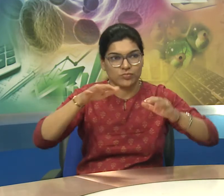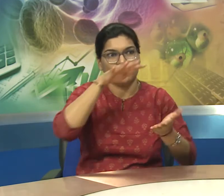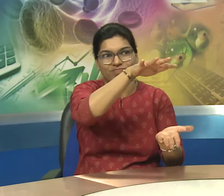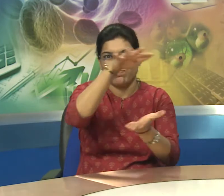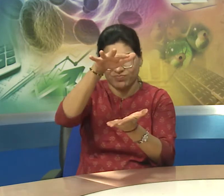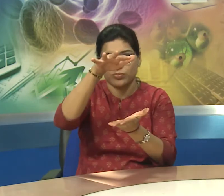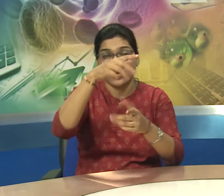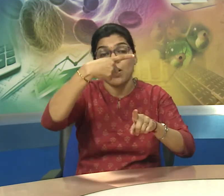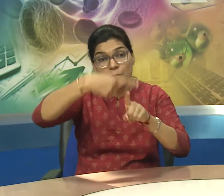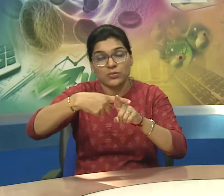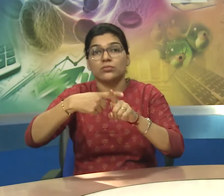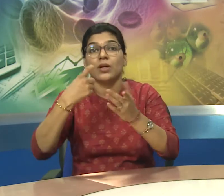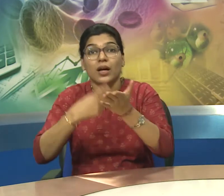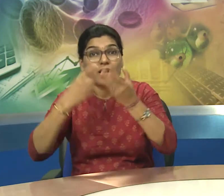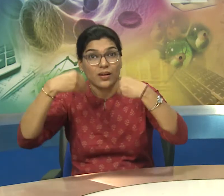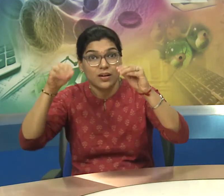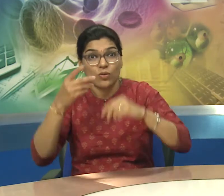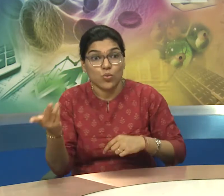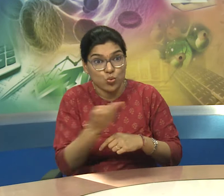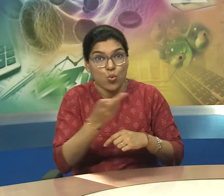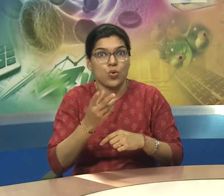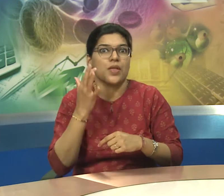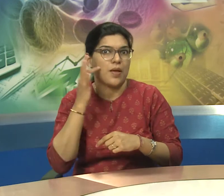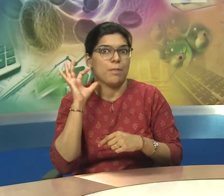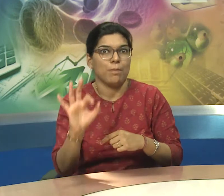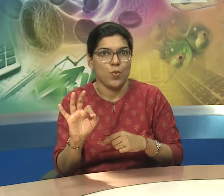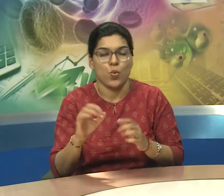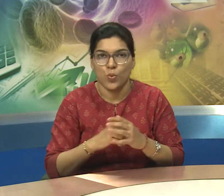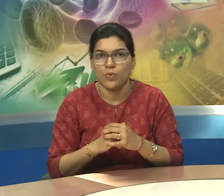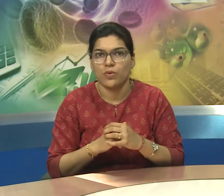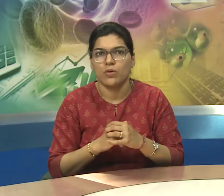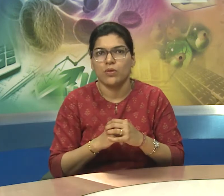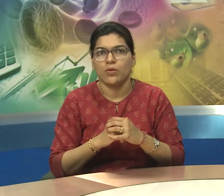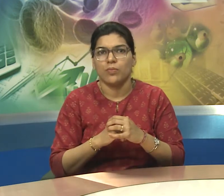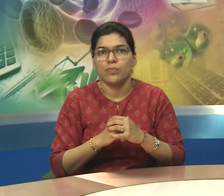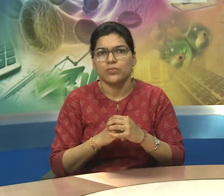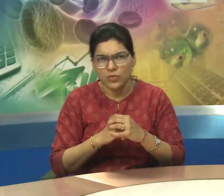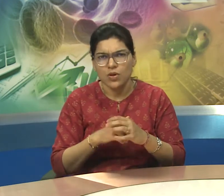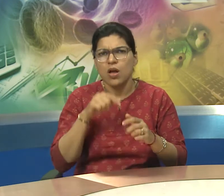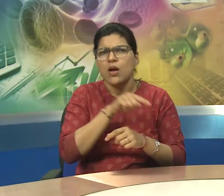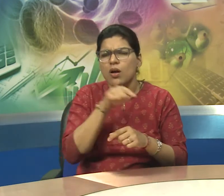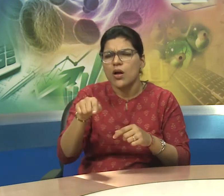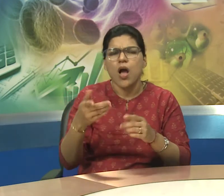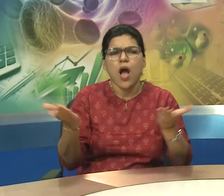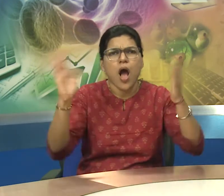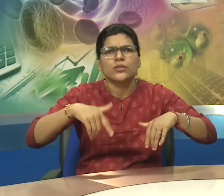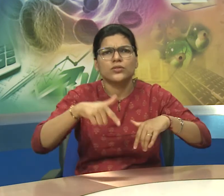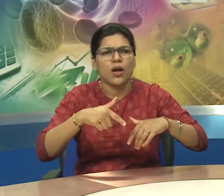Wholesaler and retailers are more important middlemen